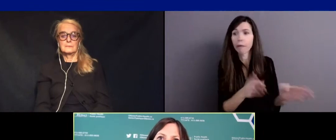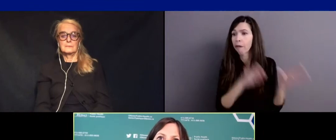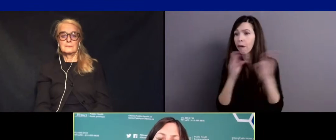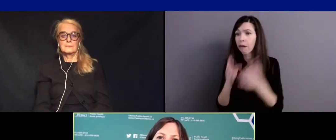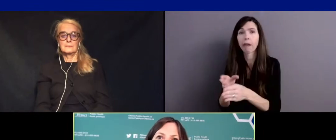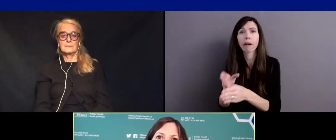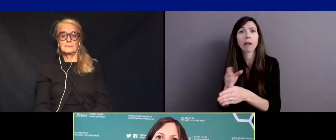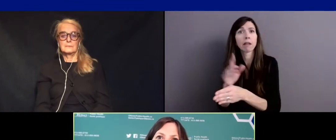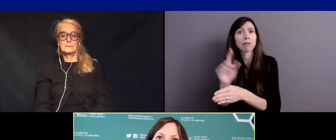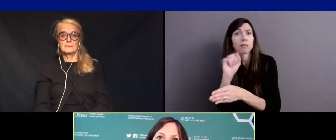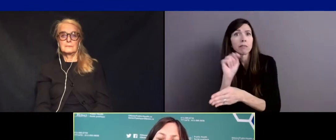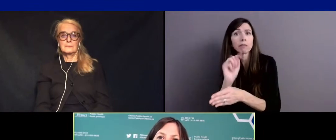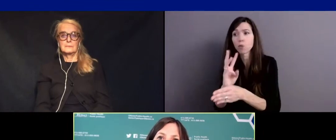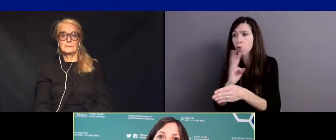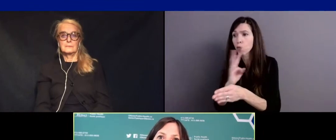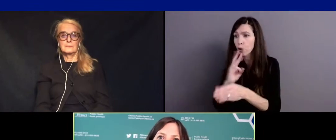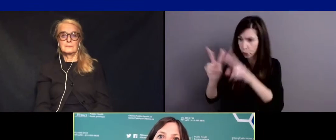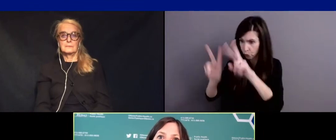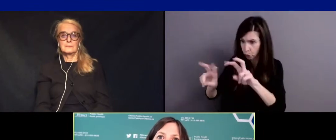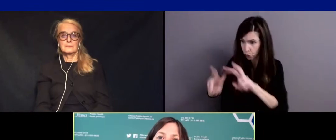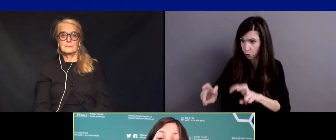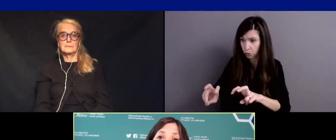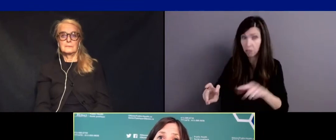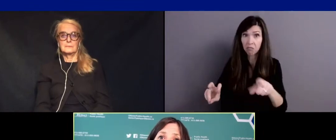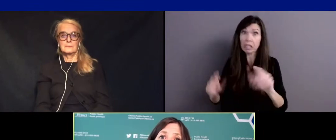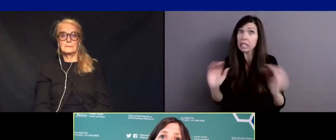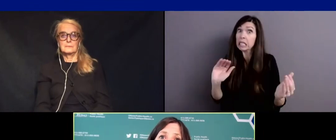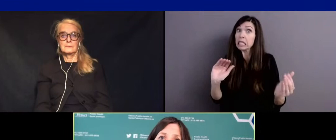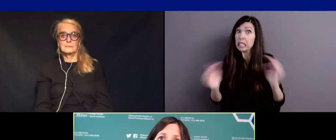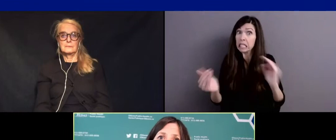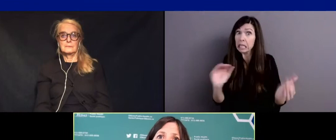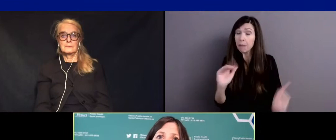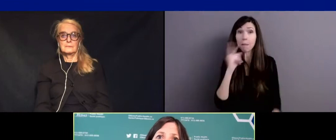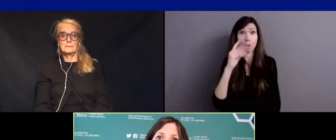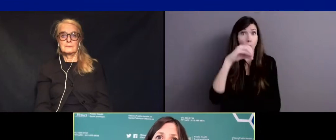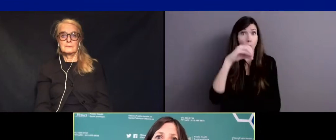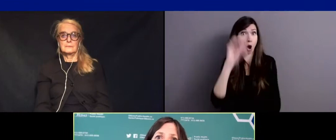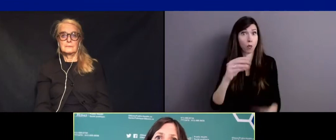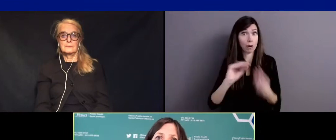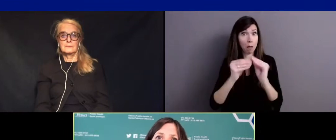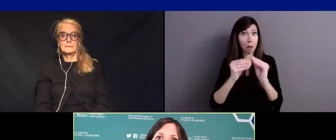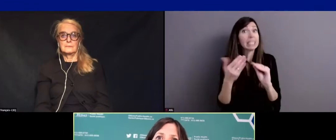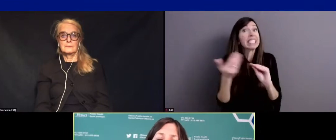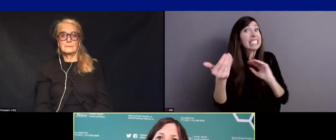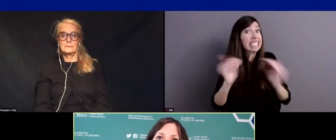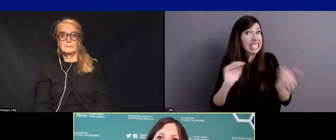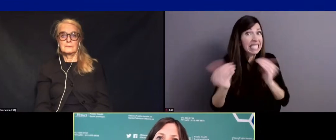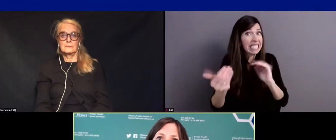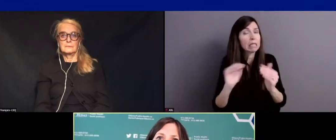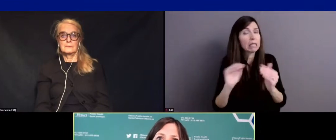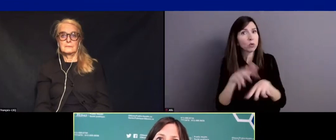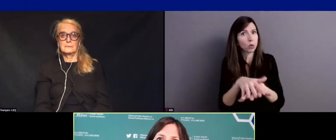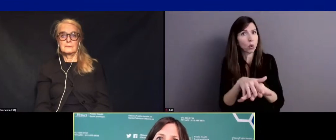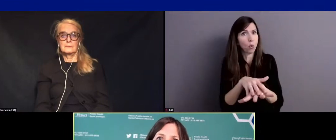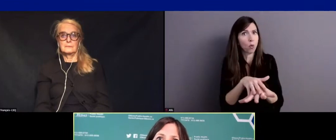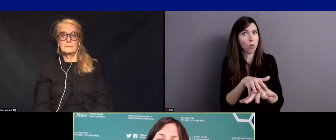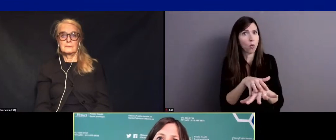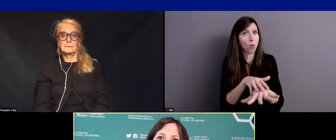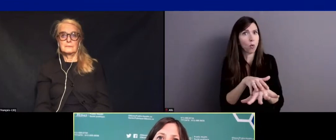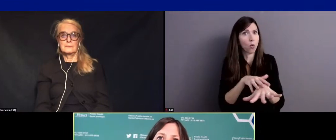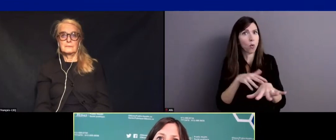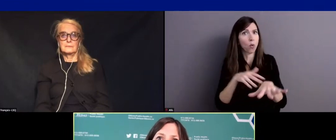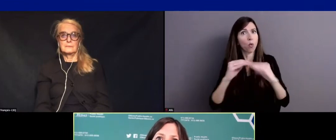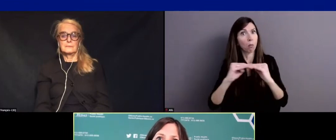it does look like transmission is slowing down in our community. And I want to thank everybody for that. Not being able to gather